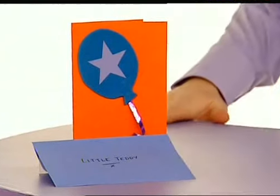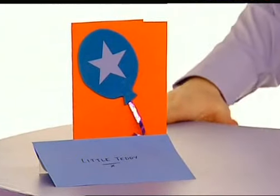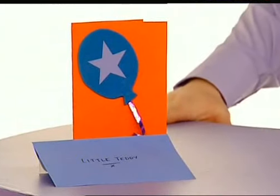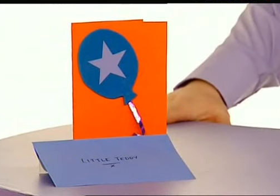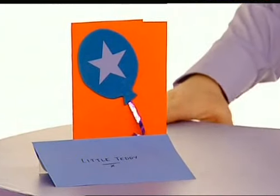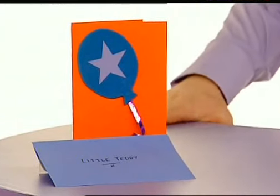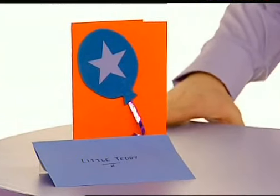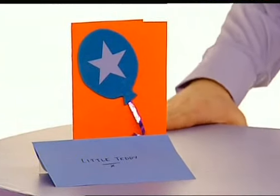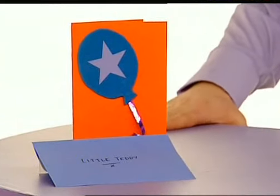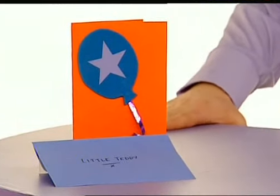A birthday card.